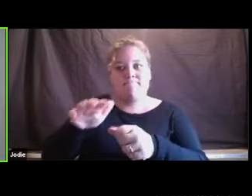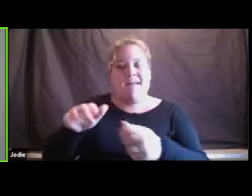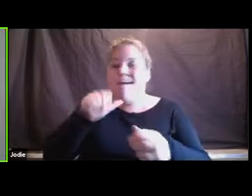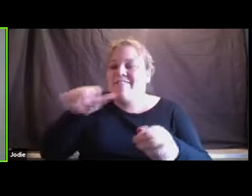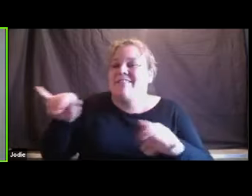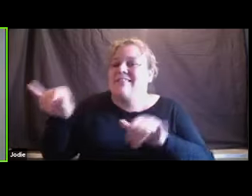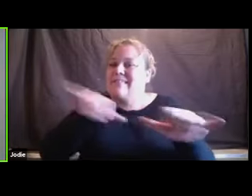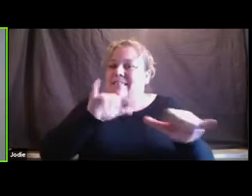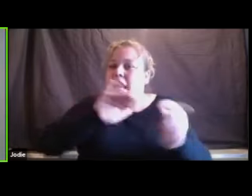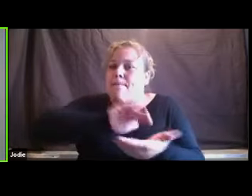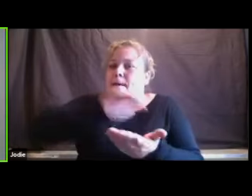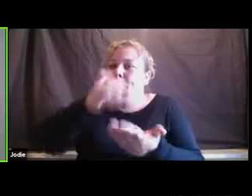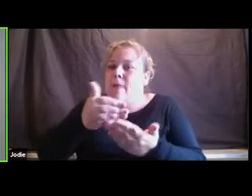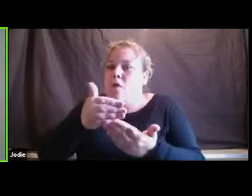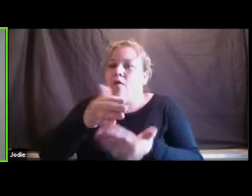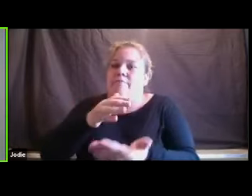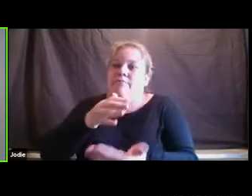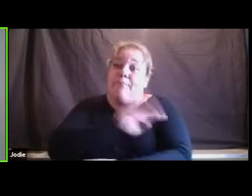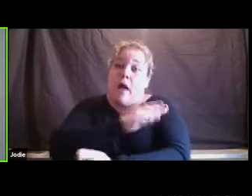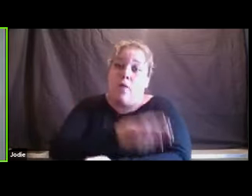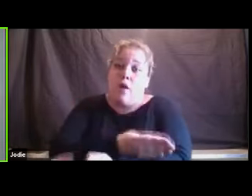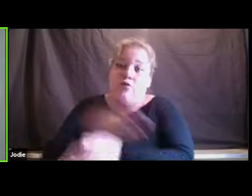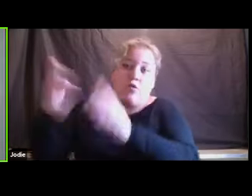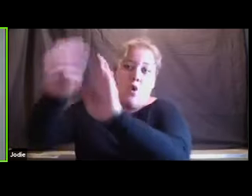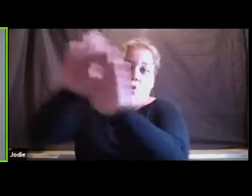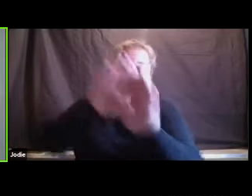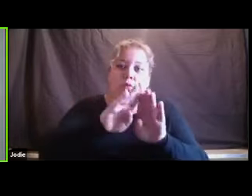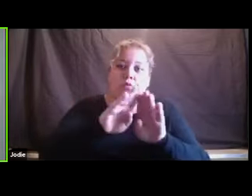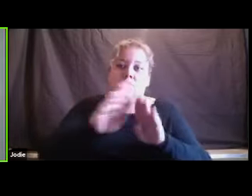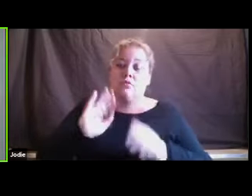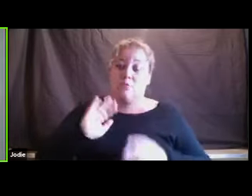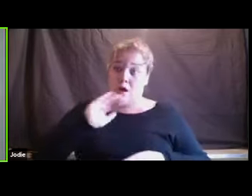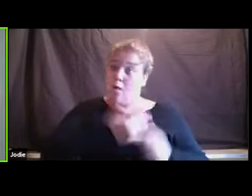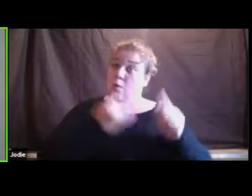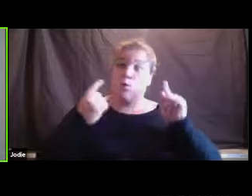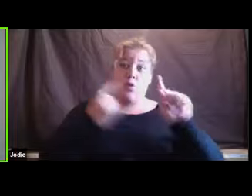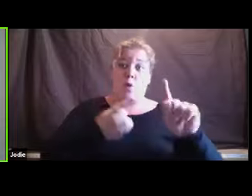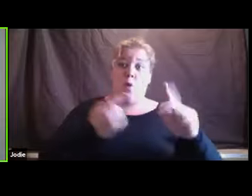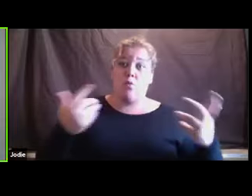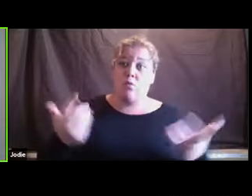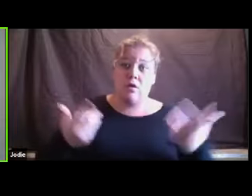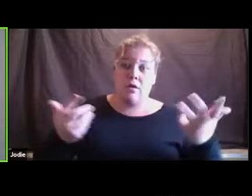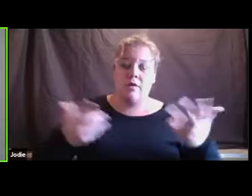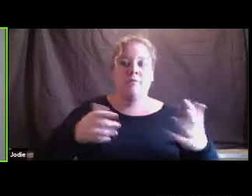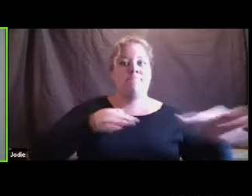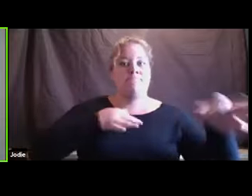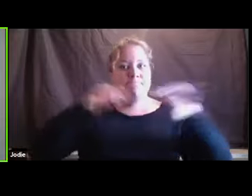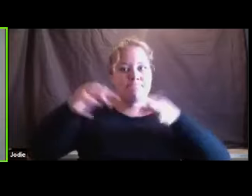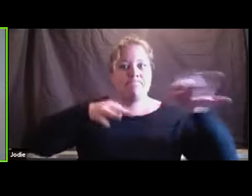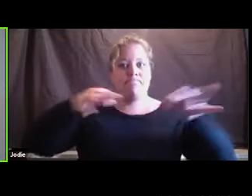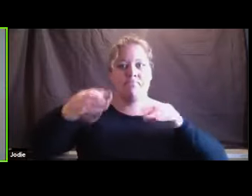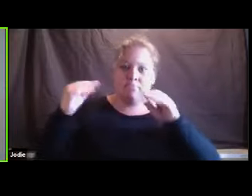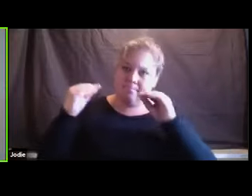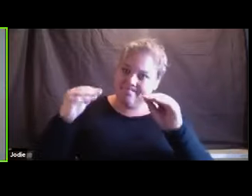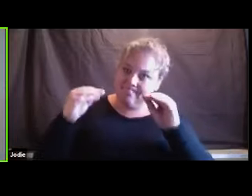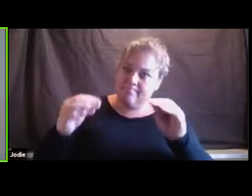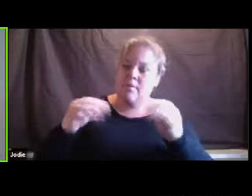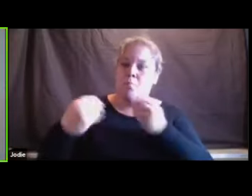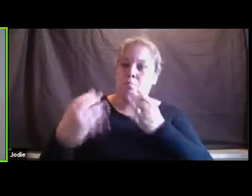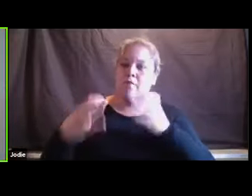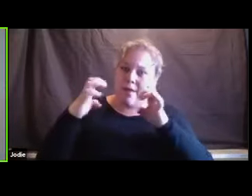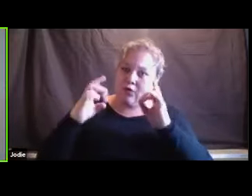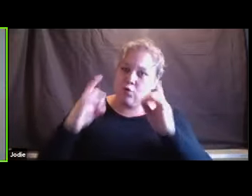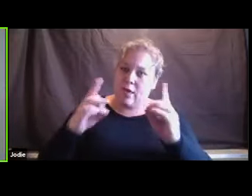education, helping individuals understand the risk that is present and taking that risk seriously.